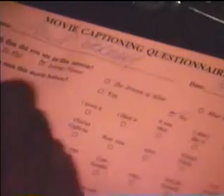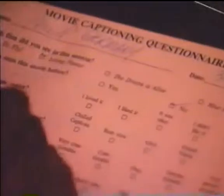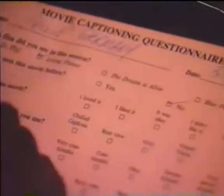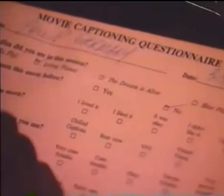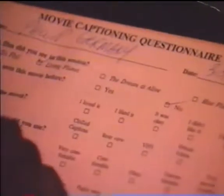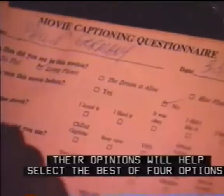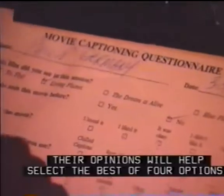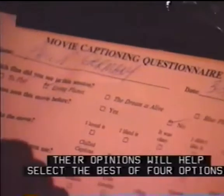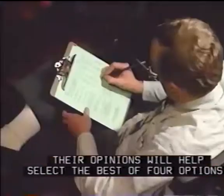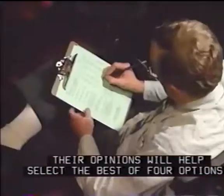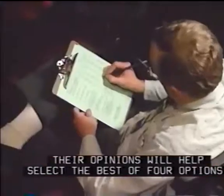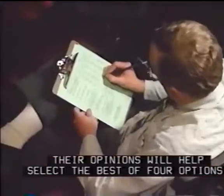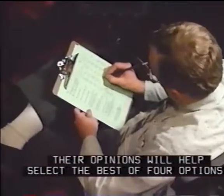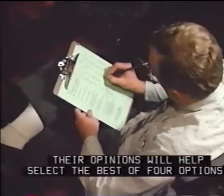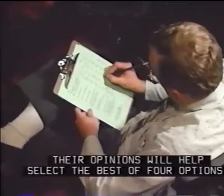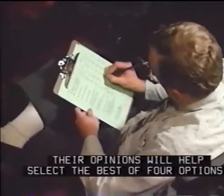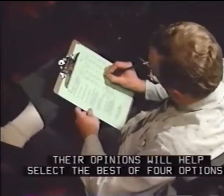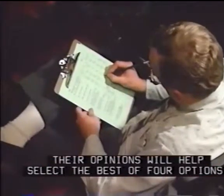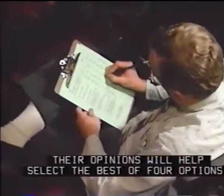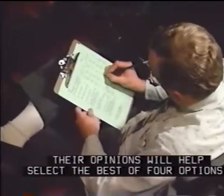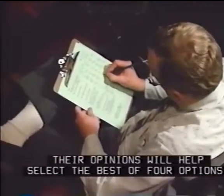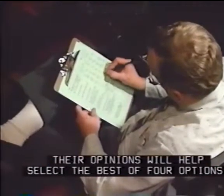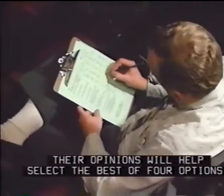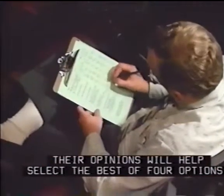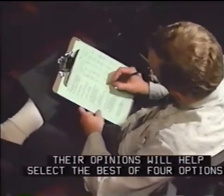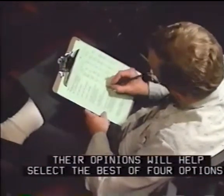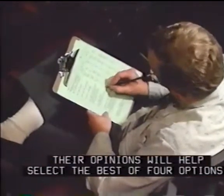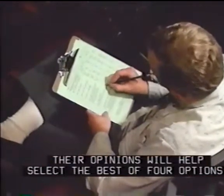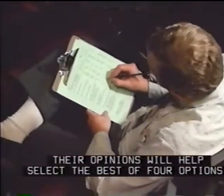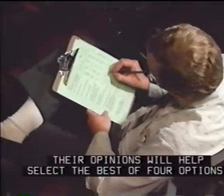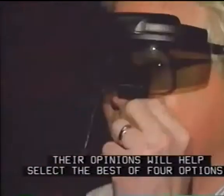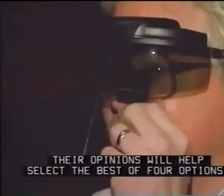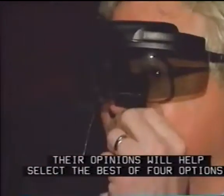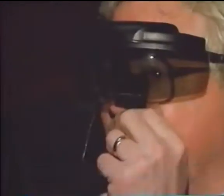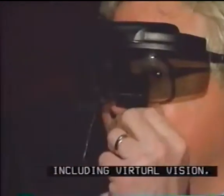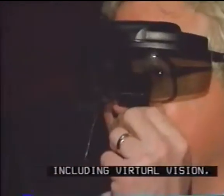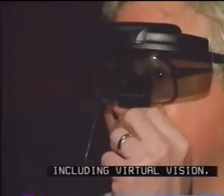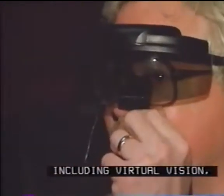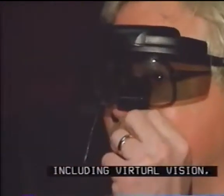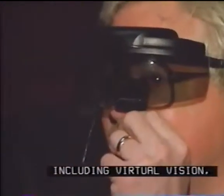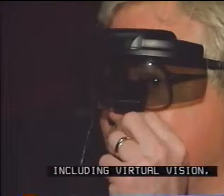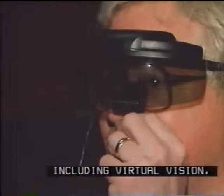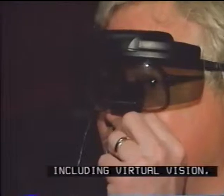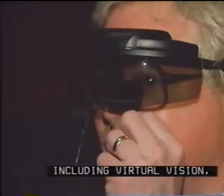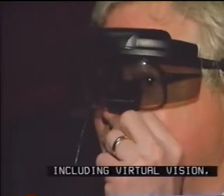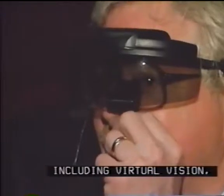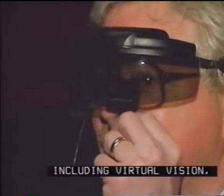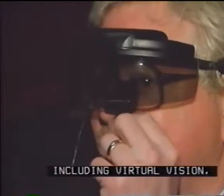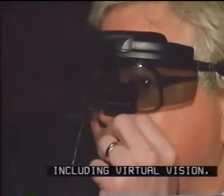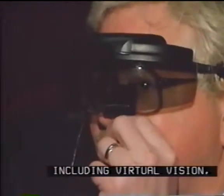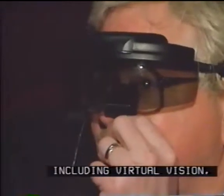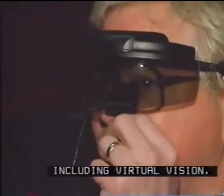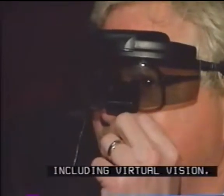Their opinions will help select the best of four options, including virtual vision, which